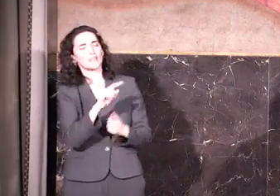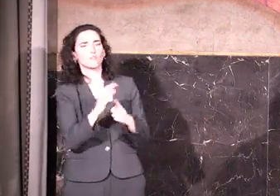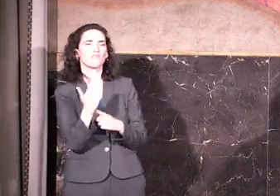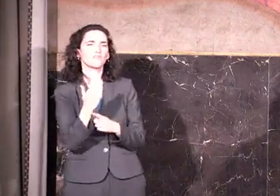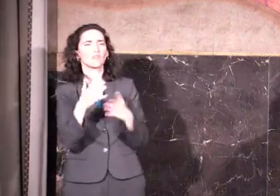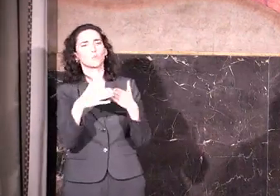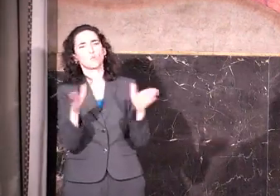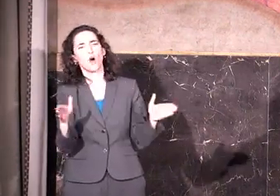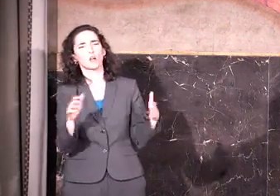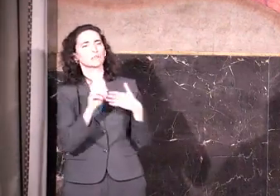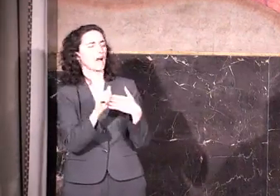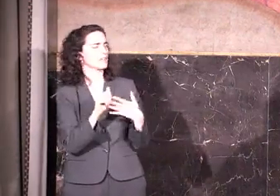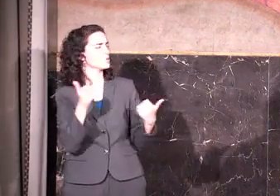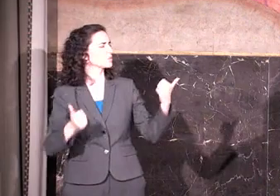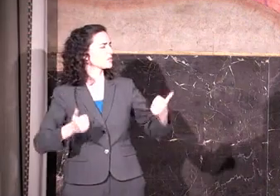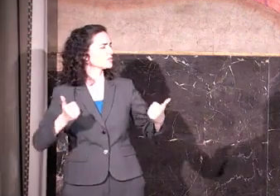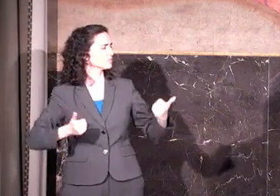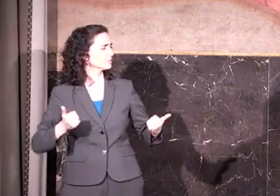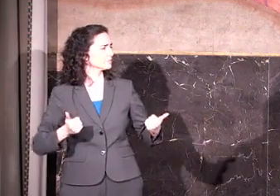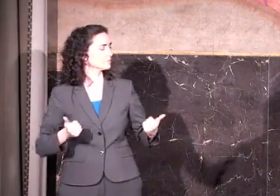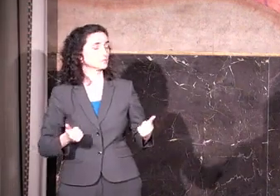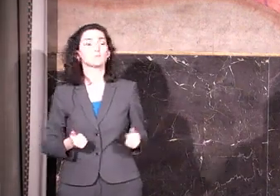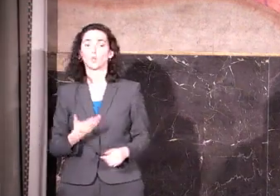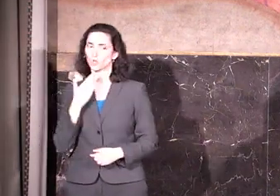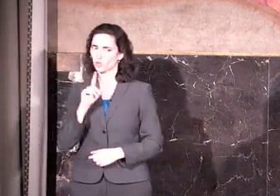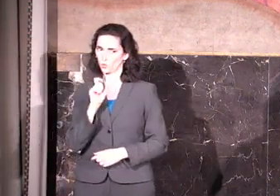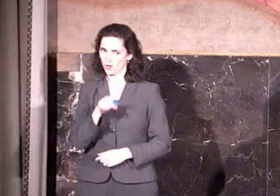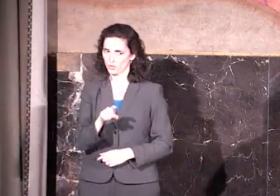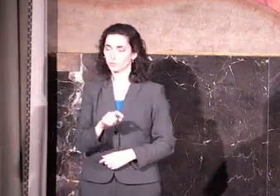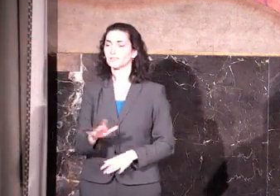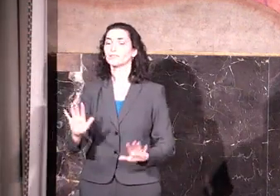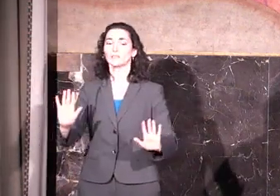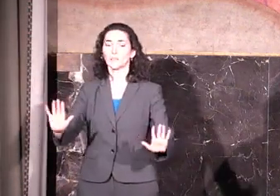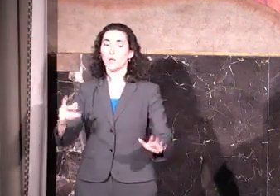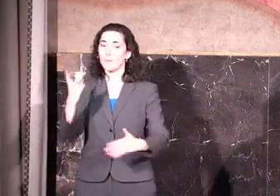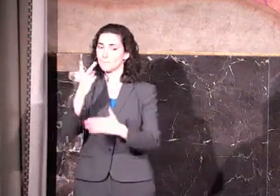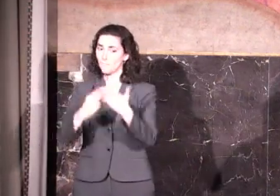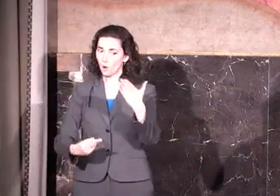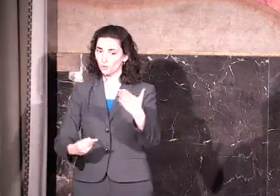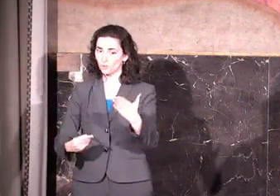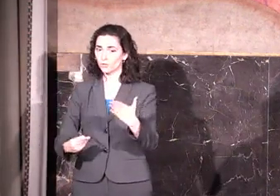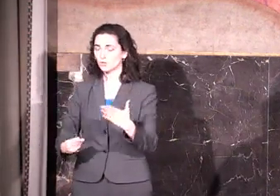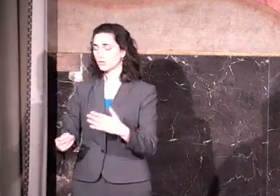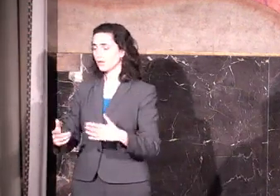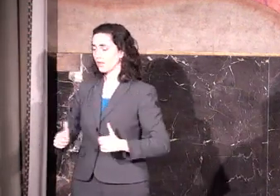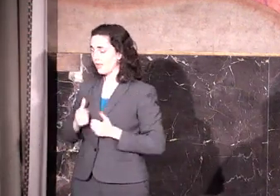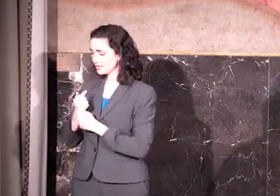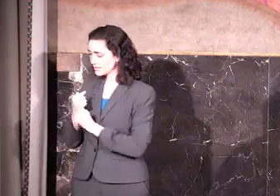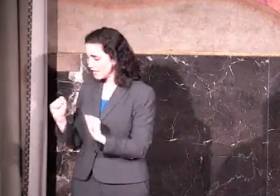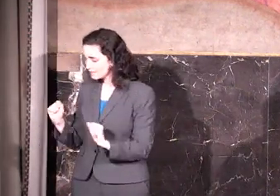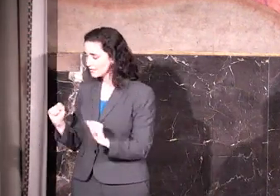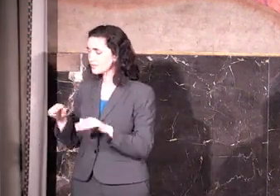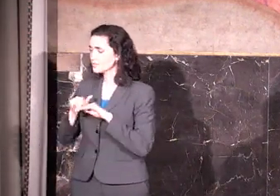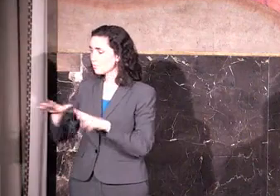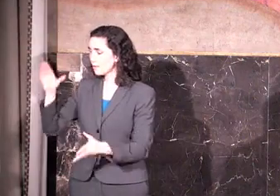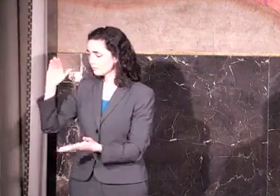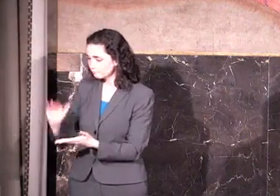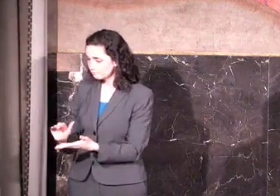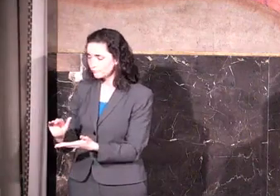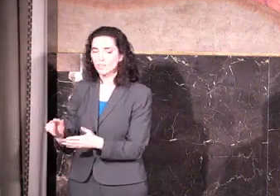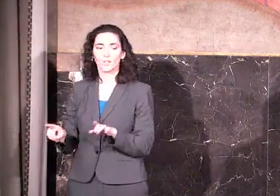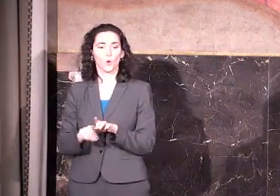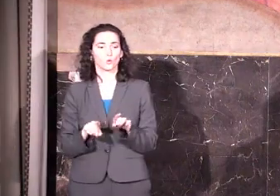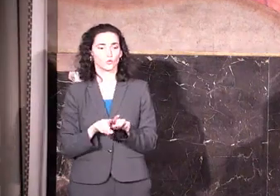No, that's a great question. So first off, there's a common theme in both the life safety and egress environment as well as